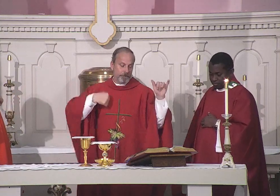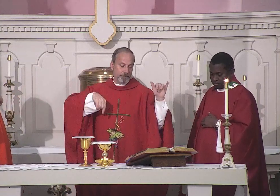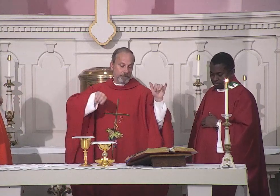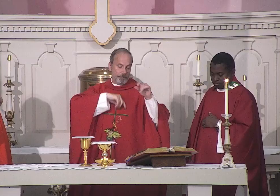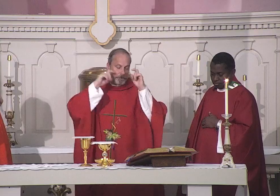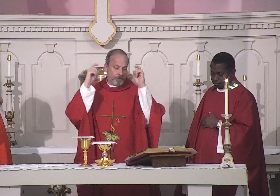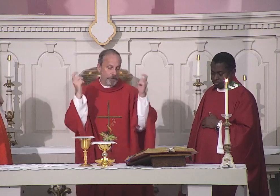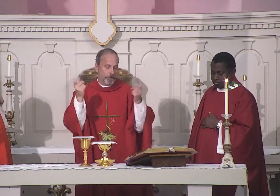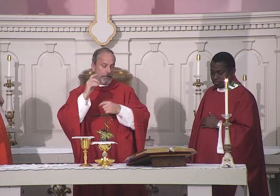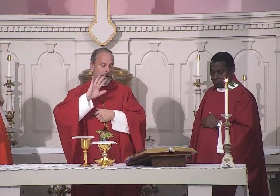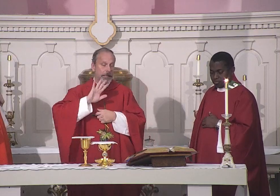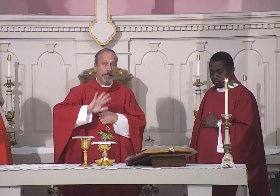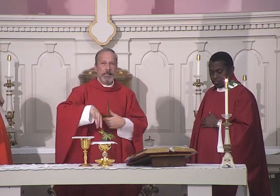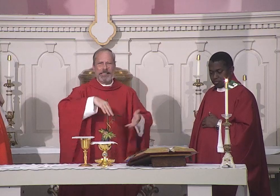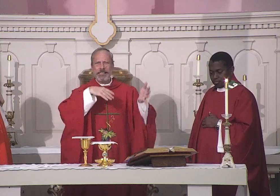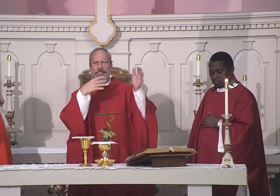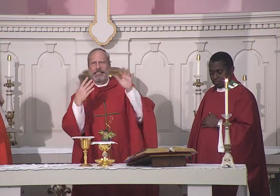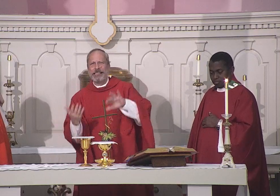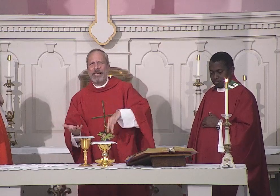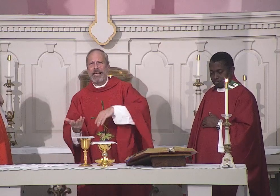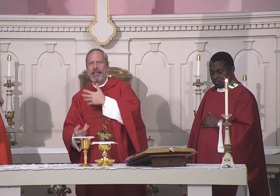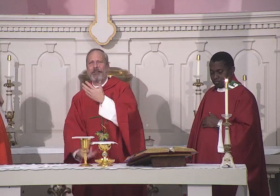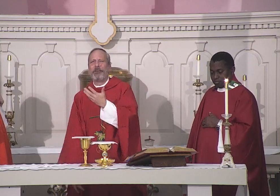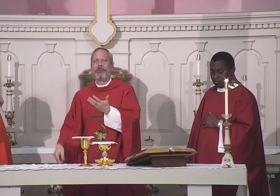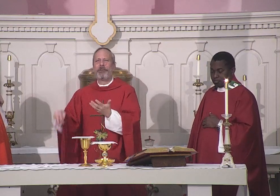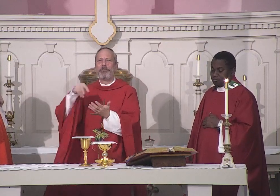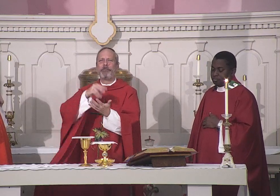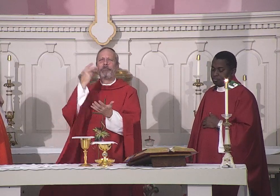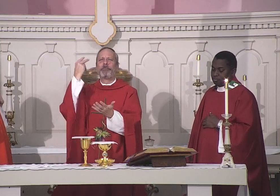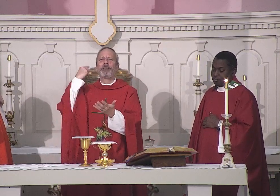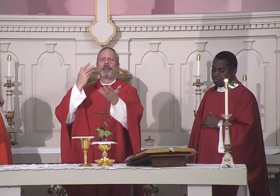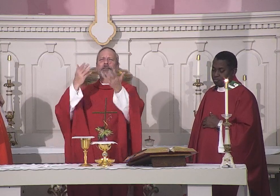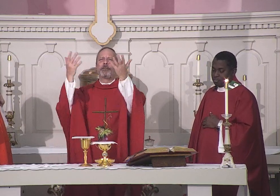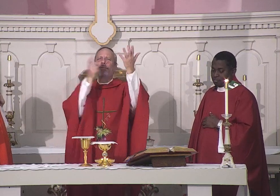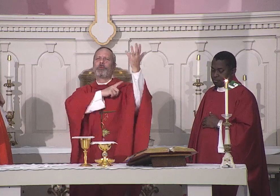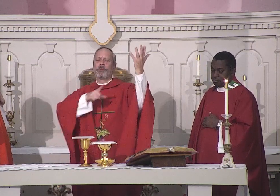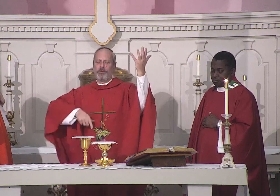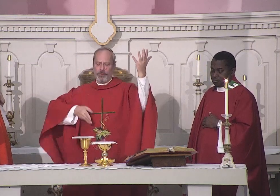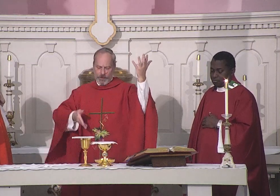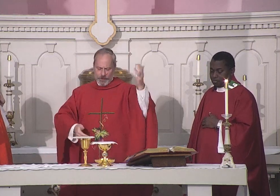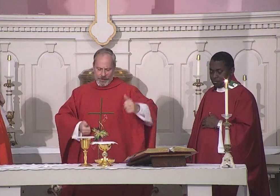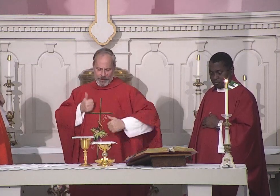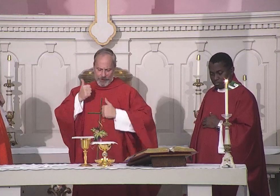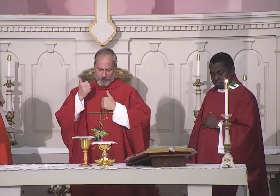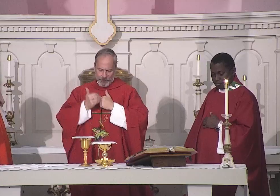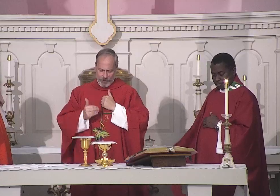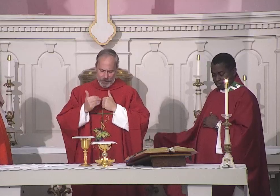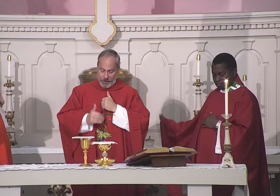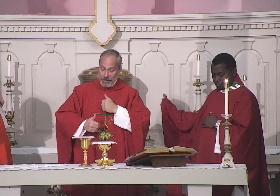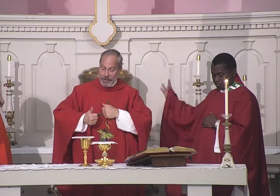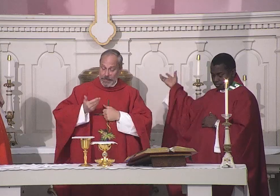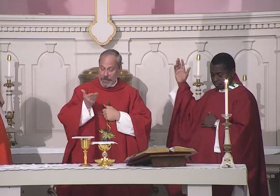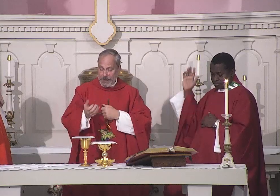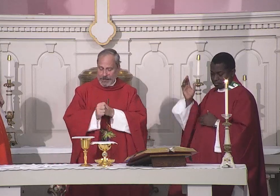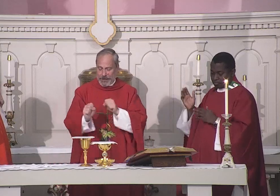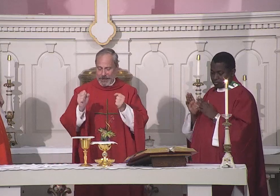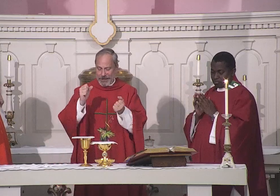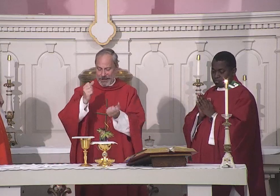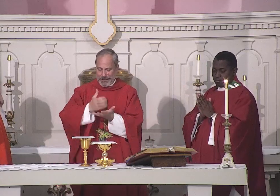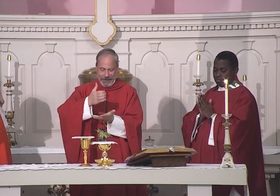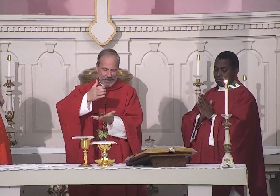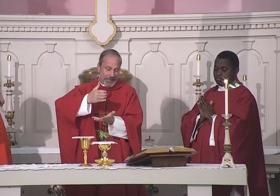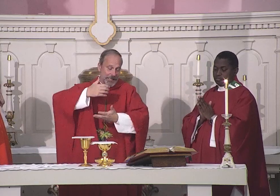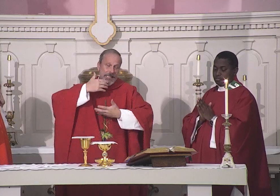Therefore, as we celebrate the memorial of his death and resurrection, we offer you, Lord, the bread